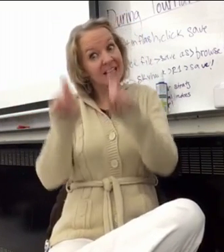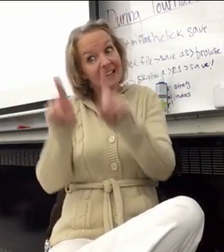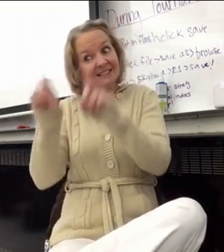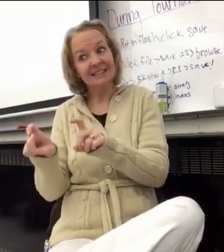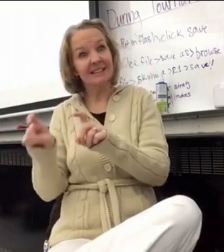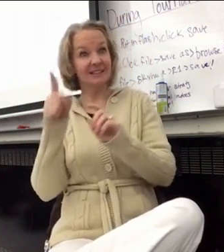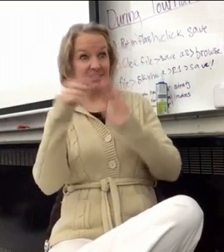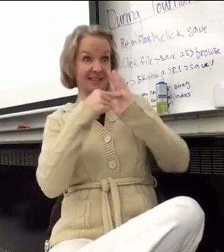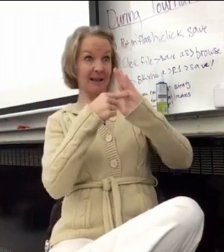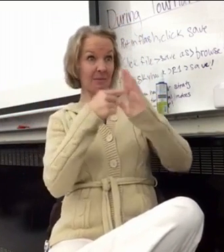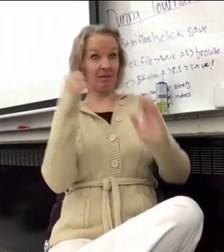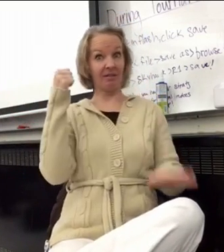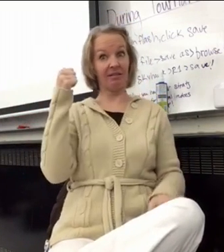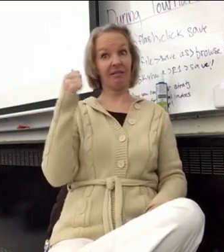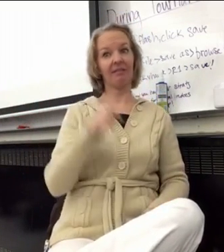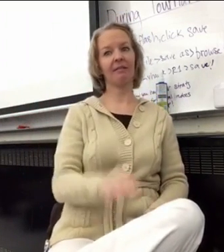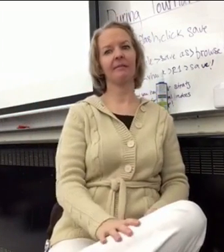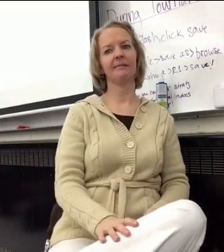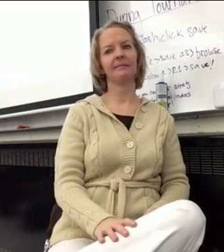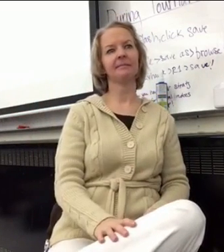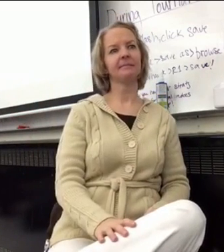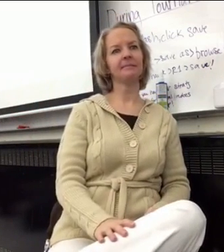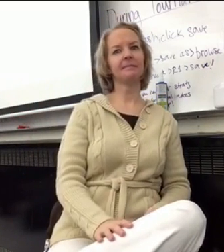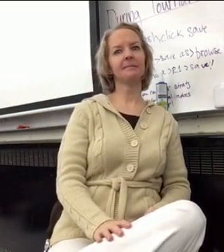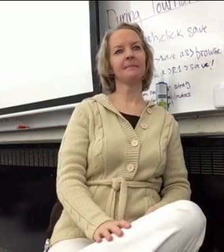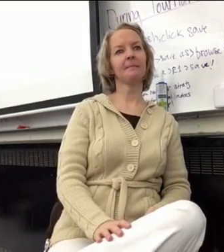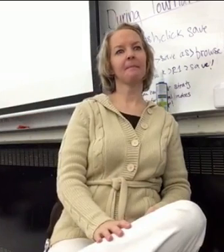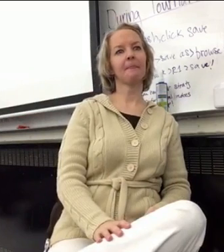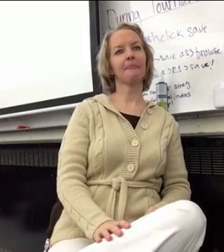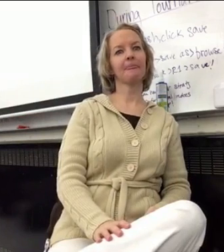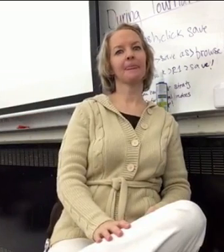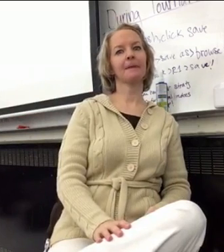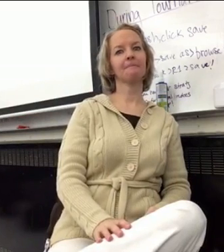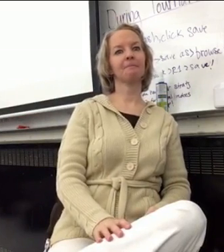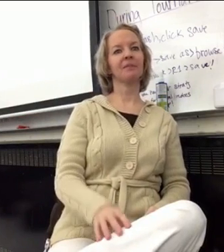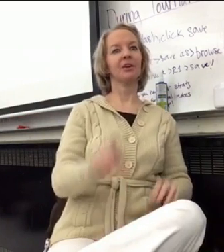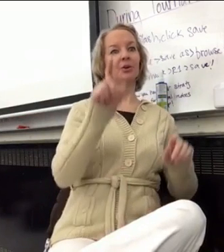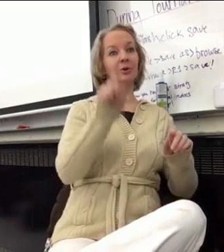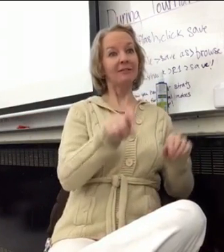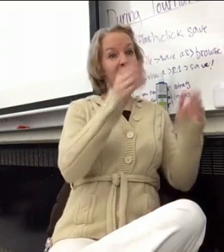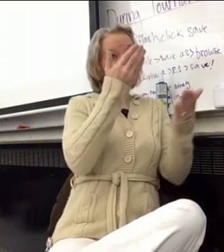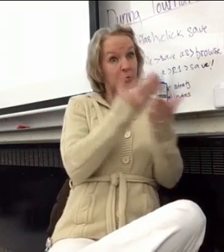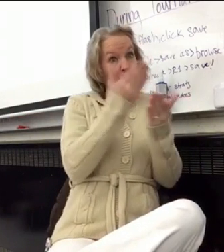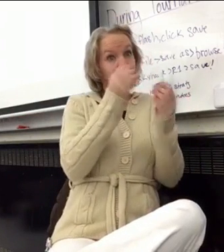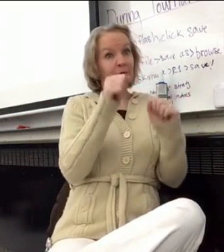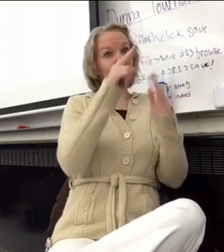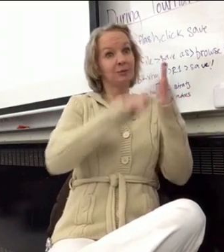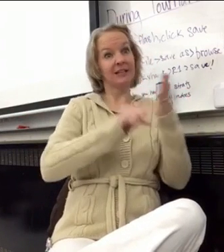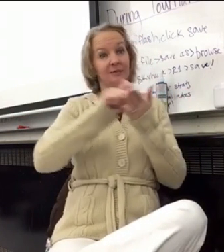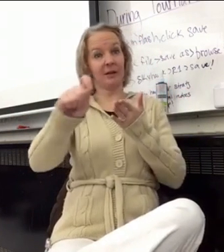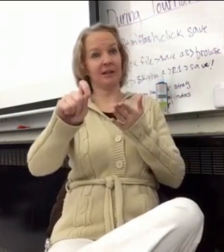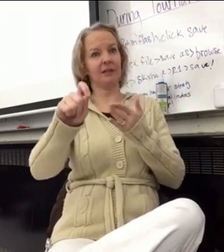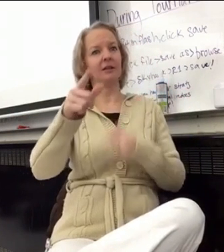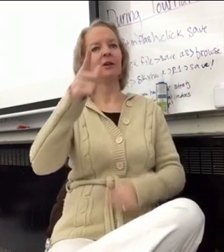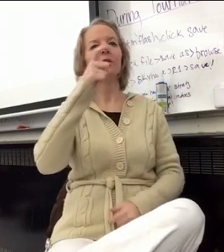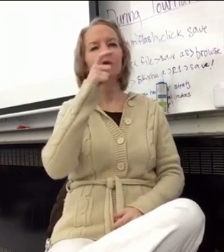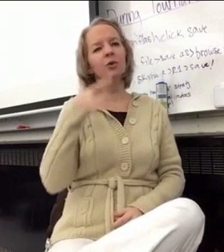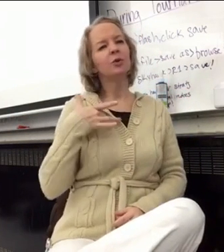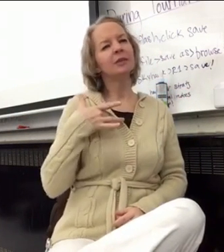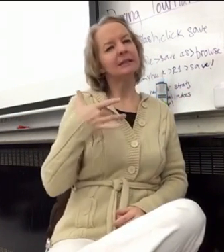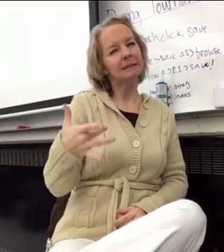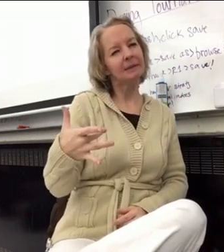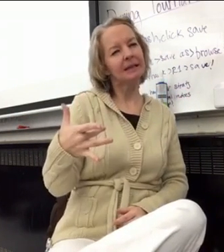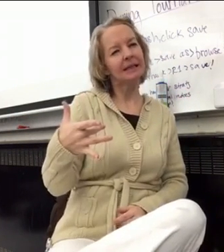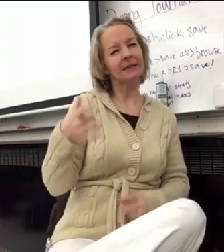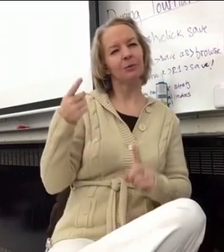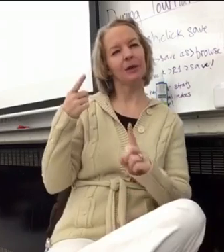here's an example of one that's up on the board. You would have to do this literacy test in order to be able to prove that you could read and write. Now, who typically do you think that